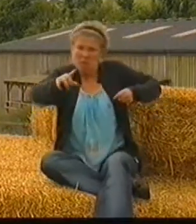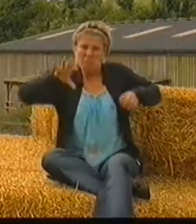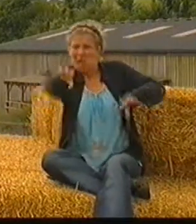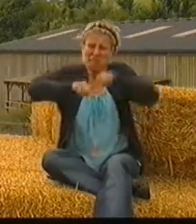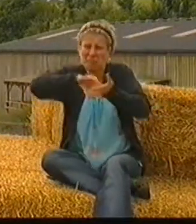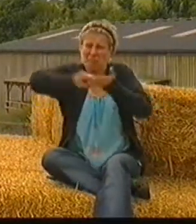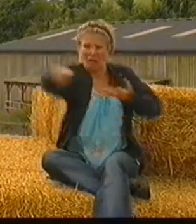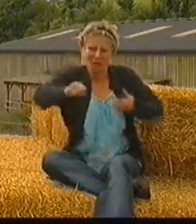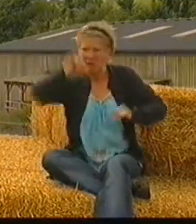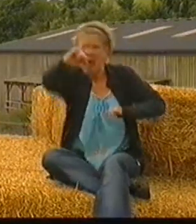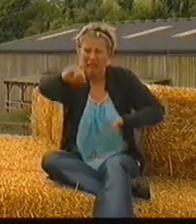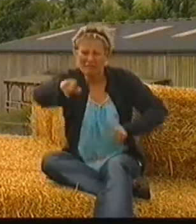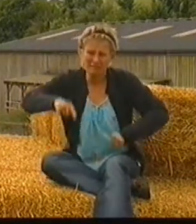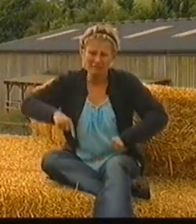Burglars!"